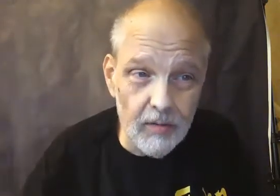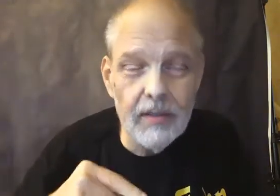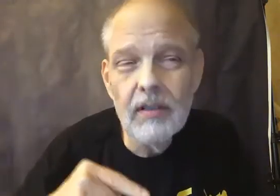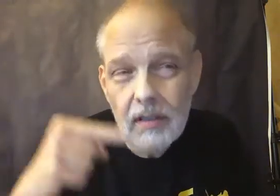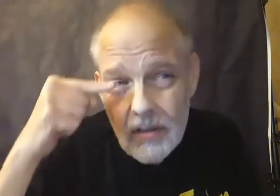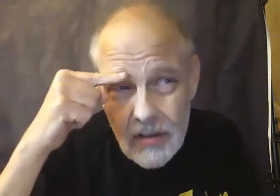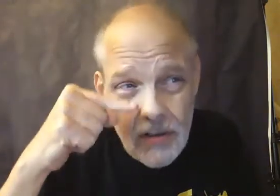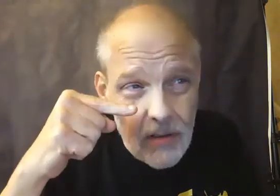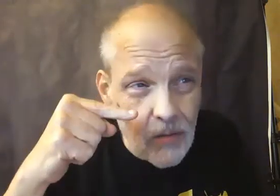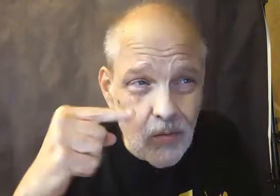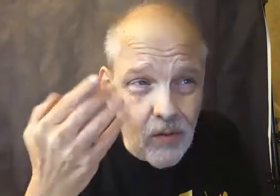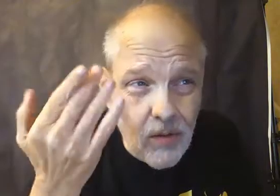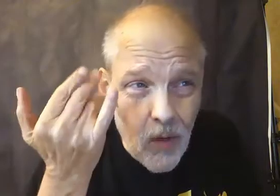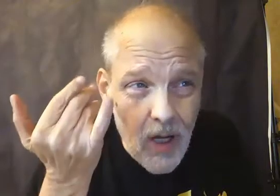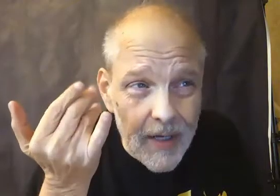bit. Why?